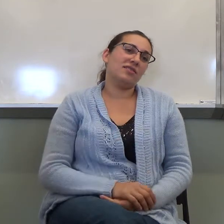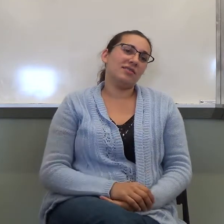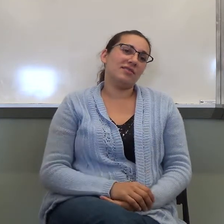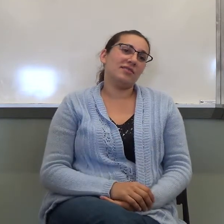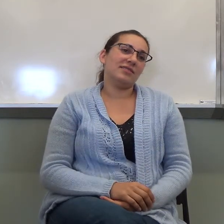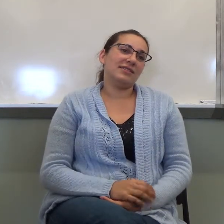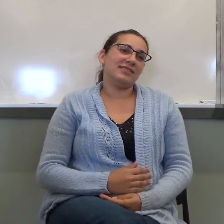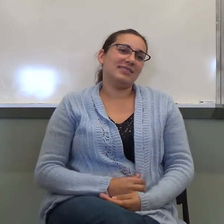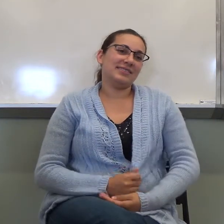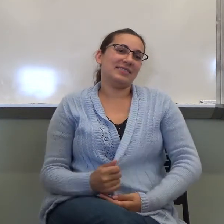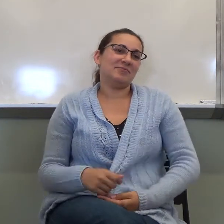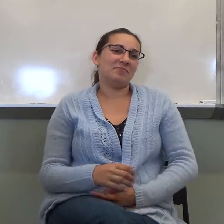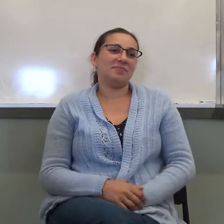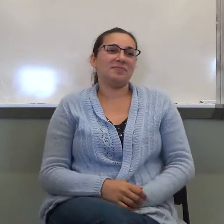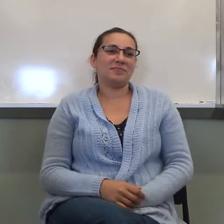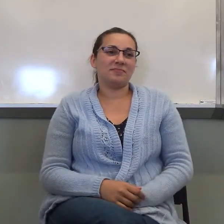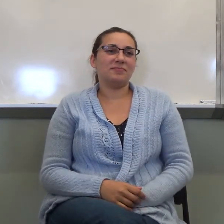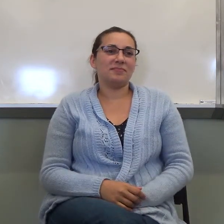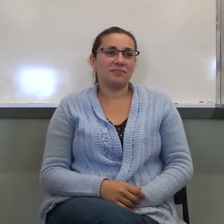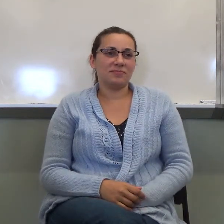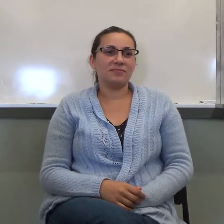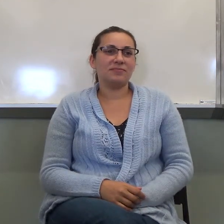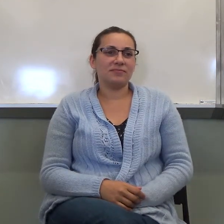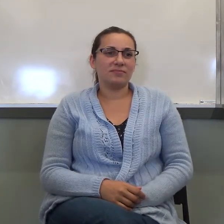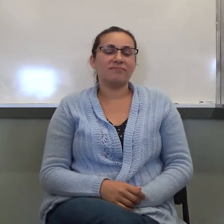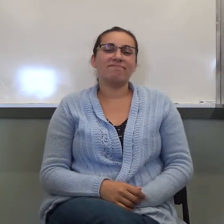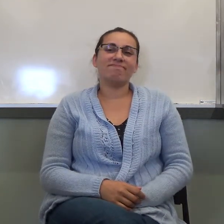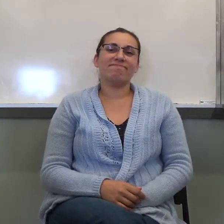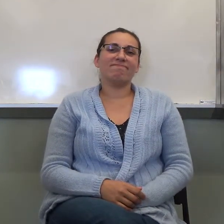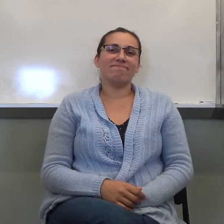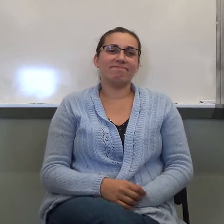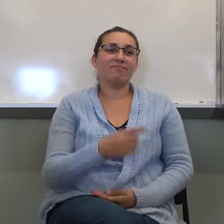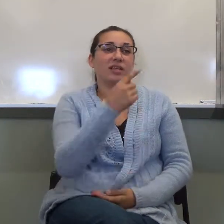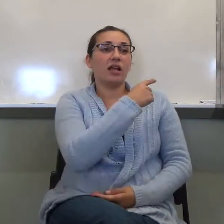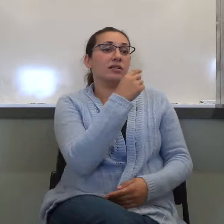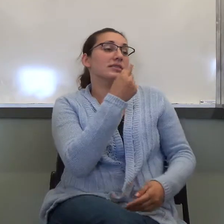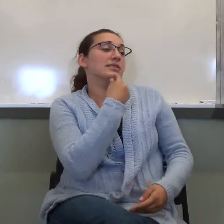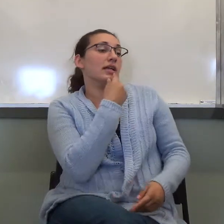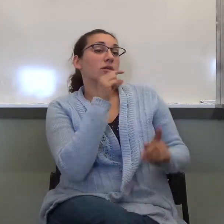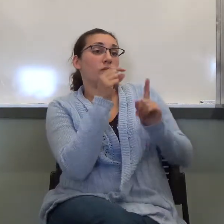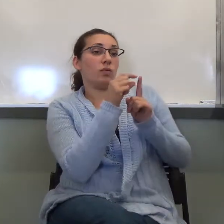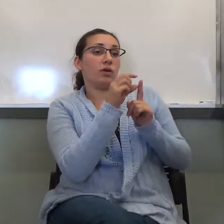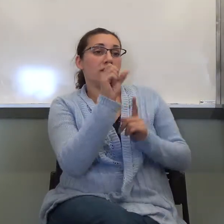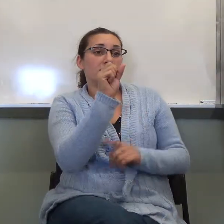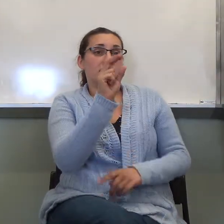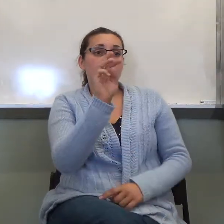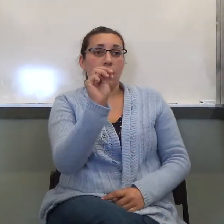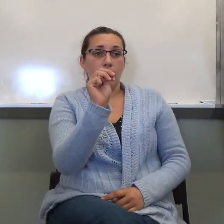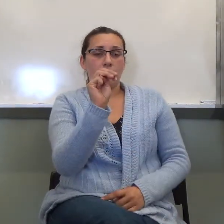Now, that word sum does mean add. So we're going to add these three things together.